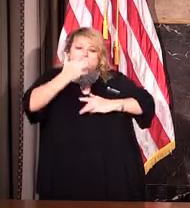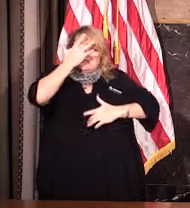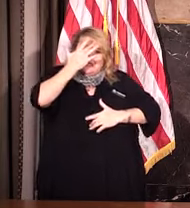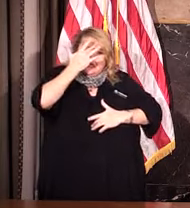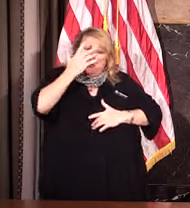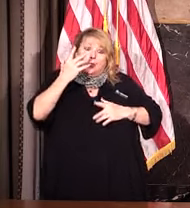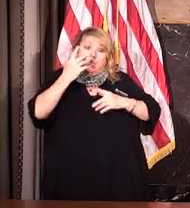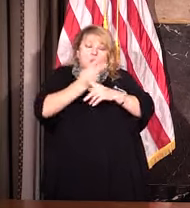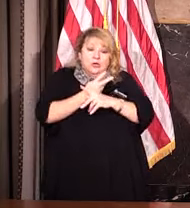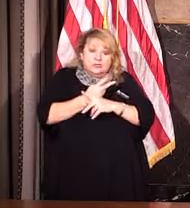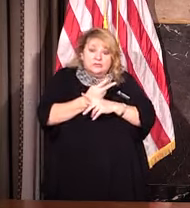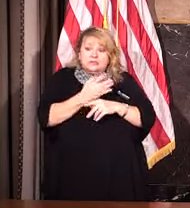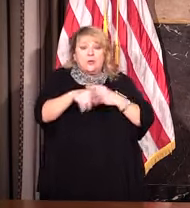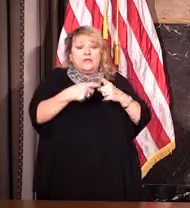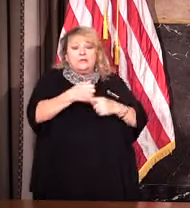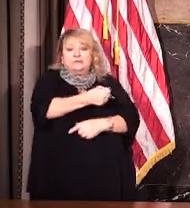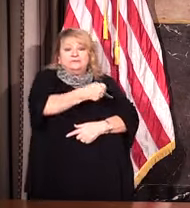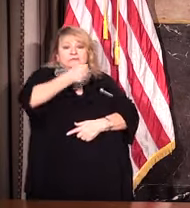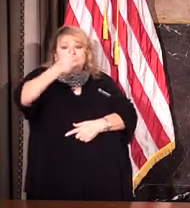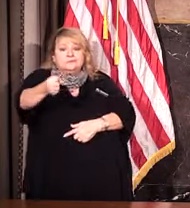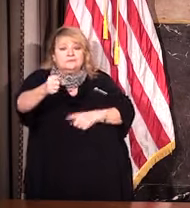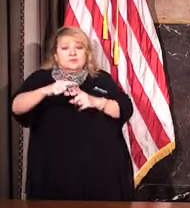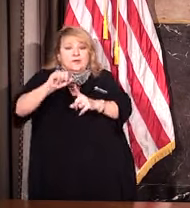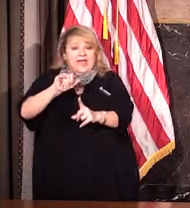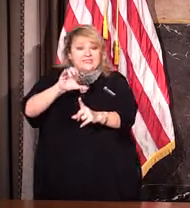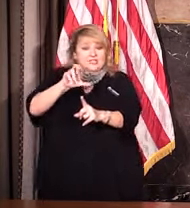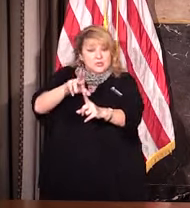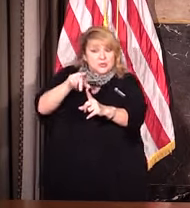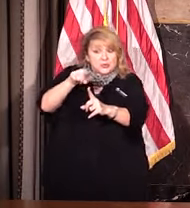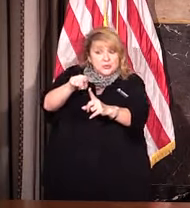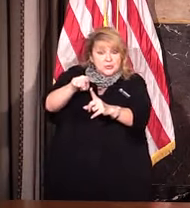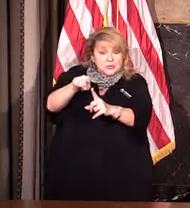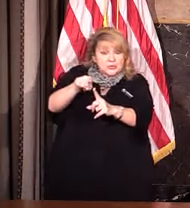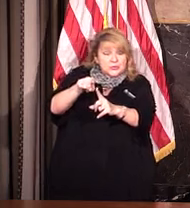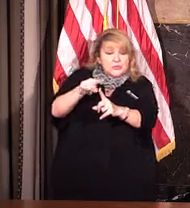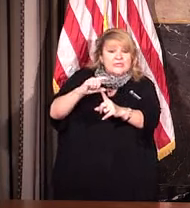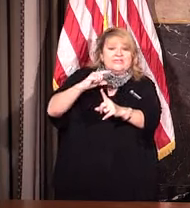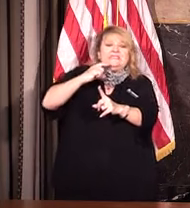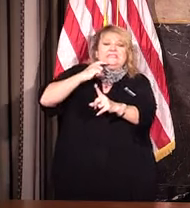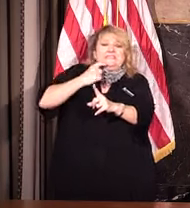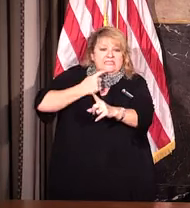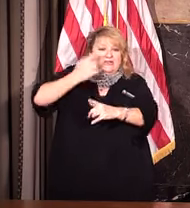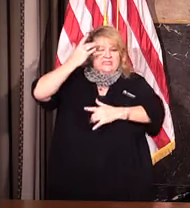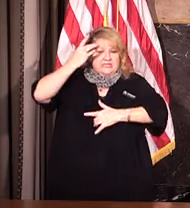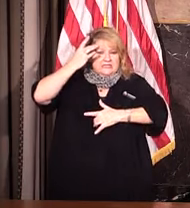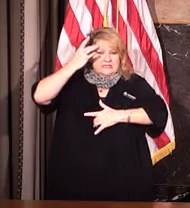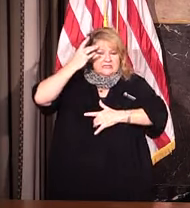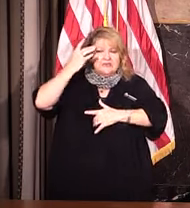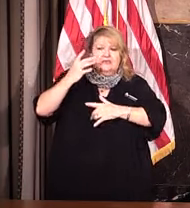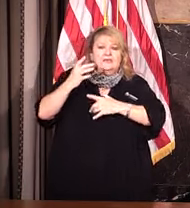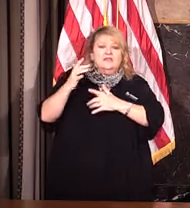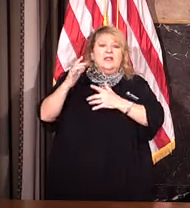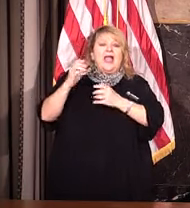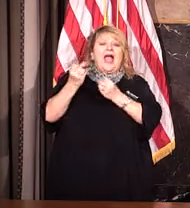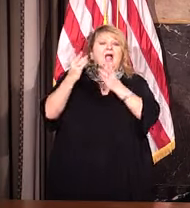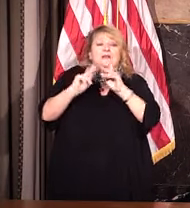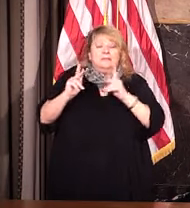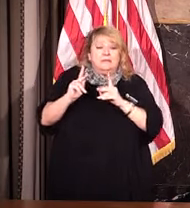are levels of acuity of illness and the numbers that are dramatic and require our fullest